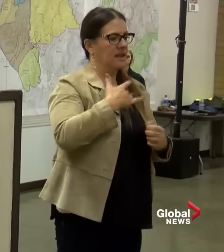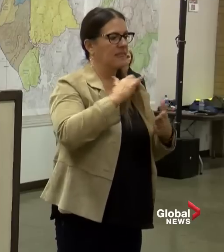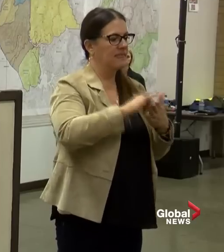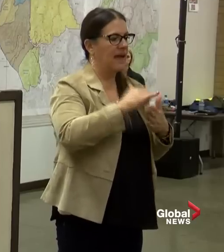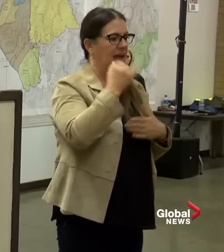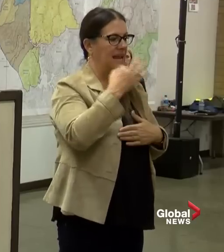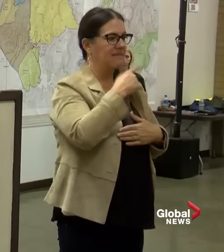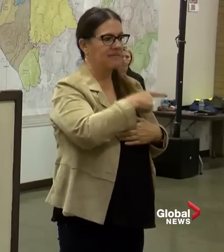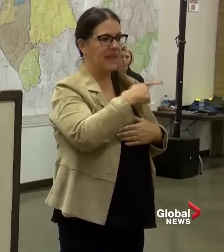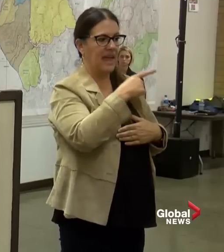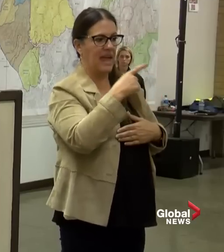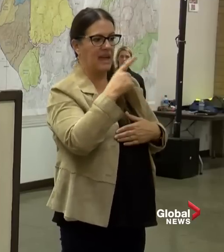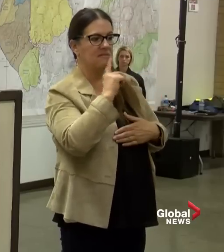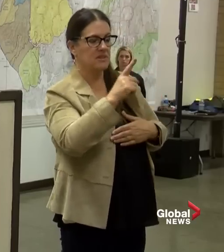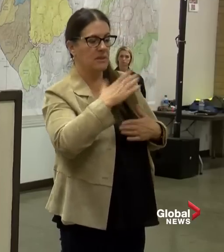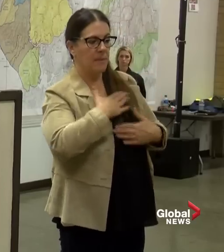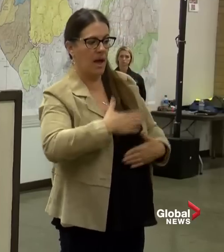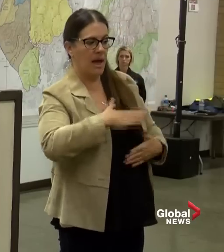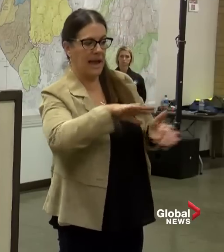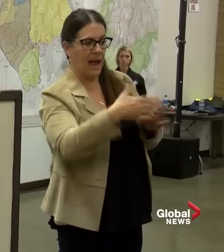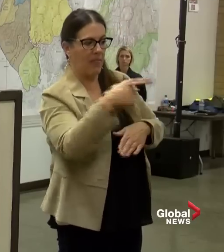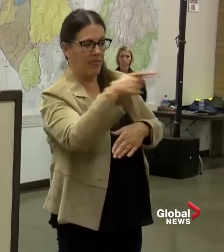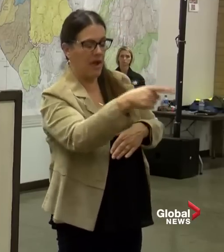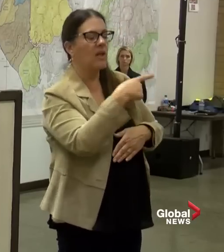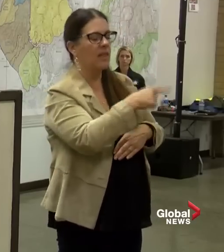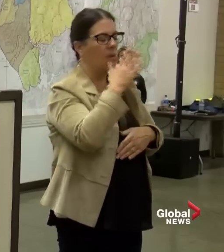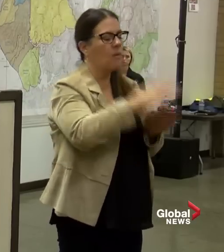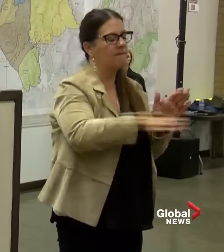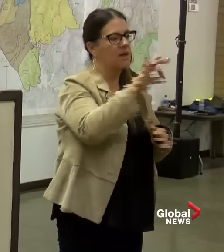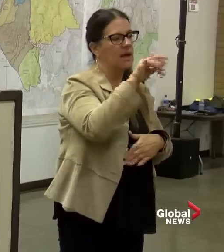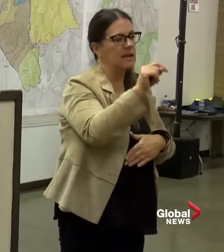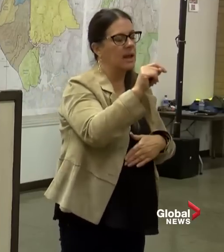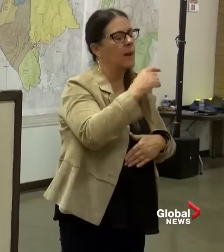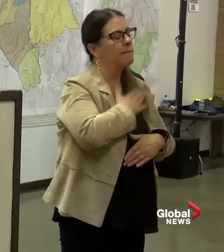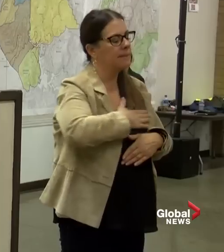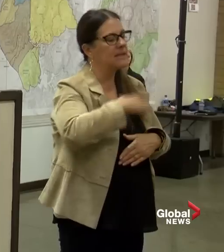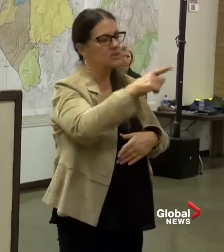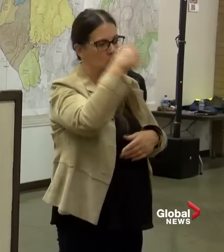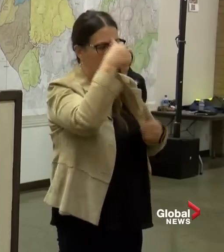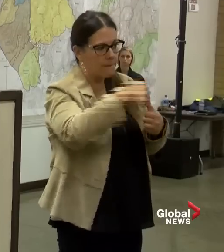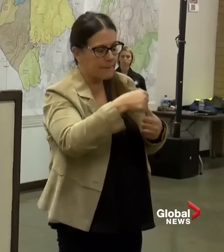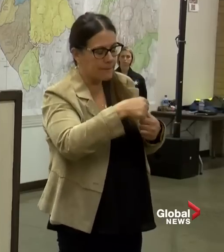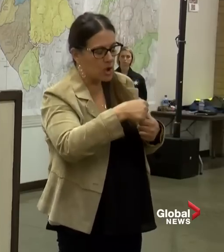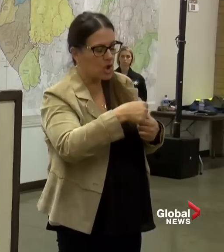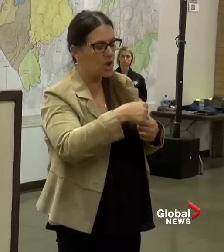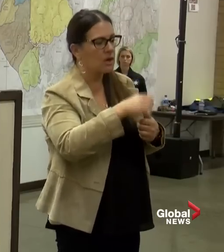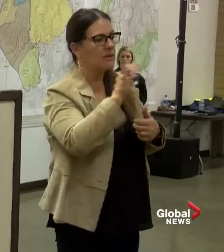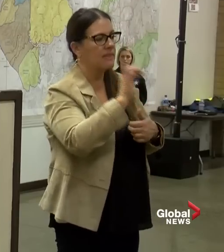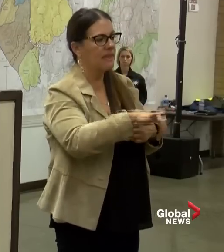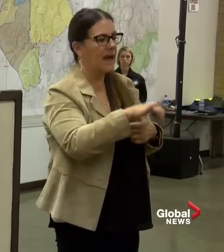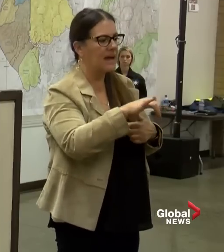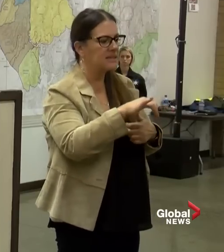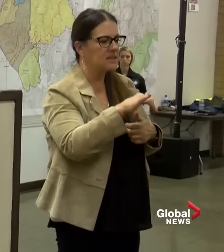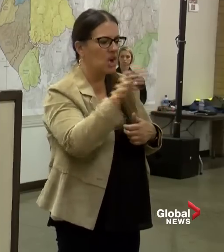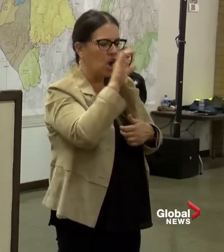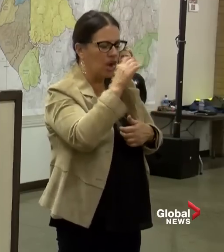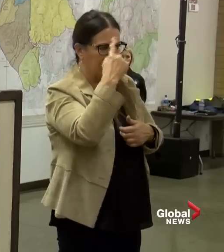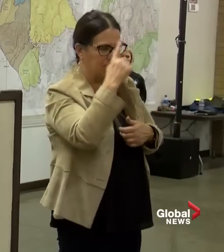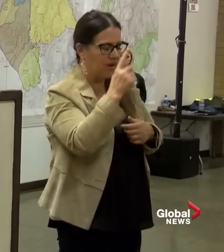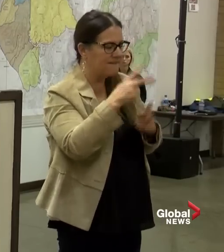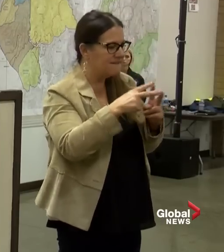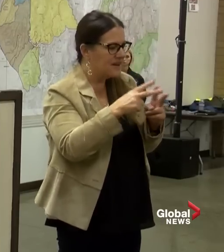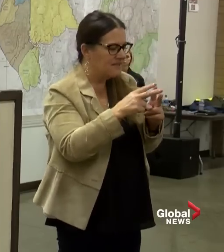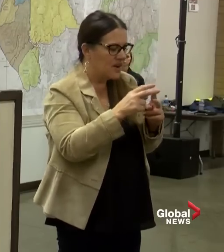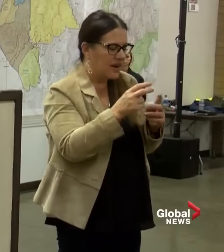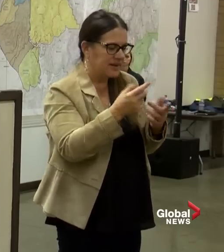out there, they're going to find it. Now, that said, you need to understand that what we're looking for here in many respects are very small bone fragments.